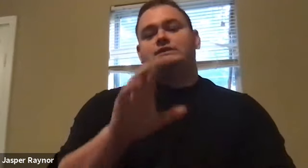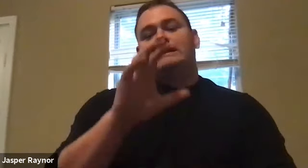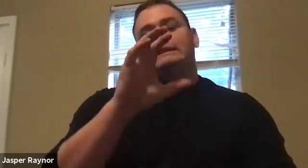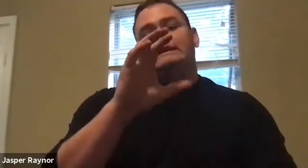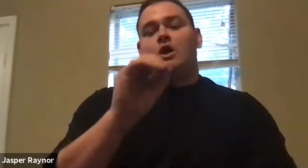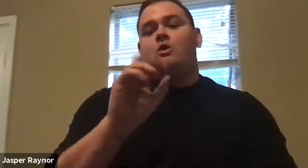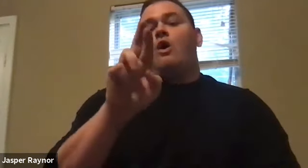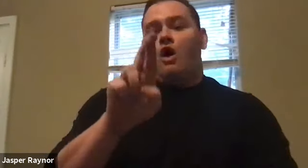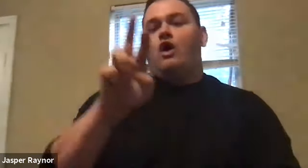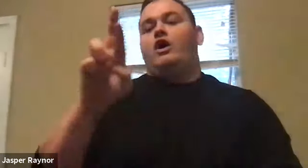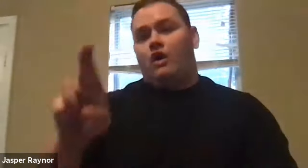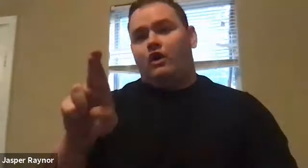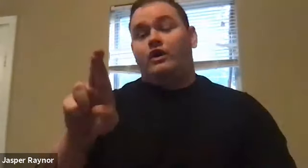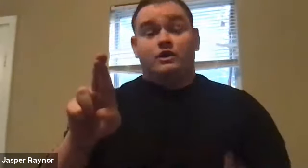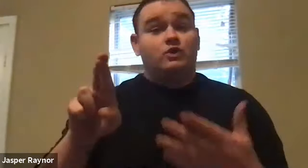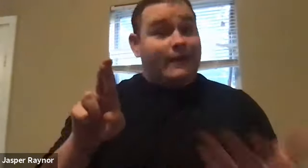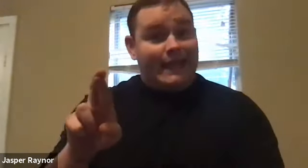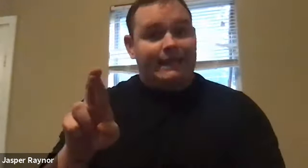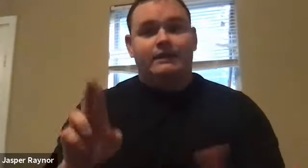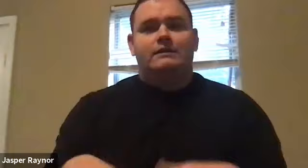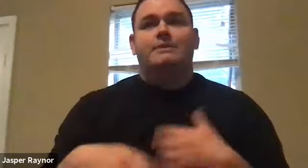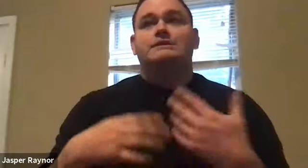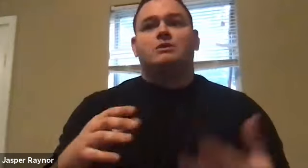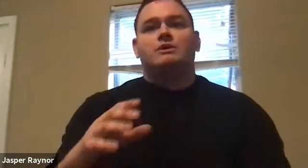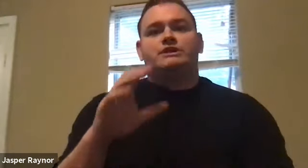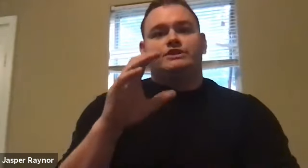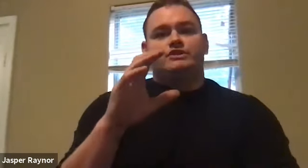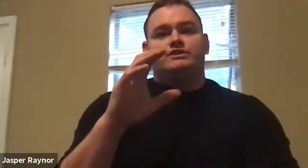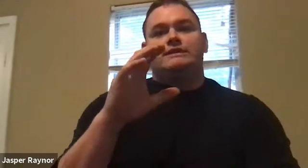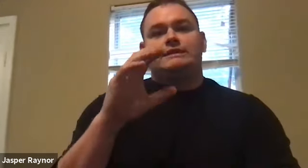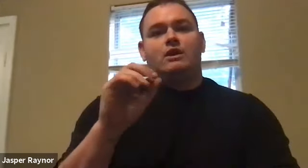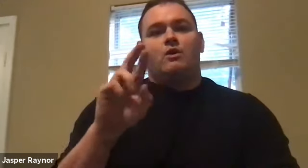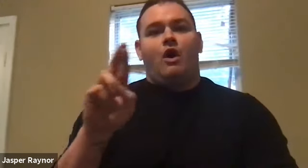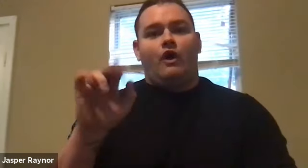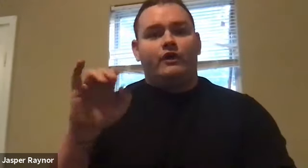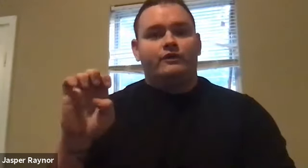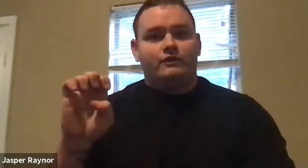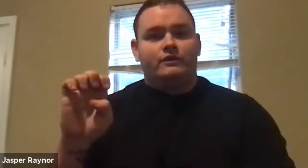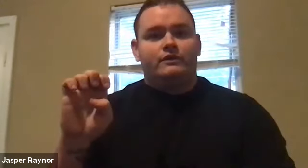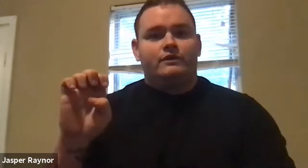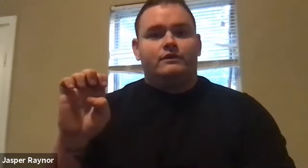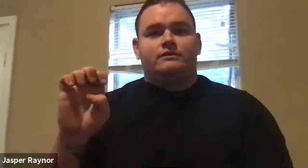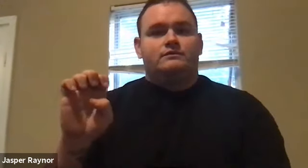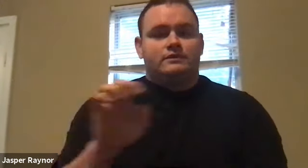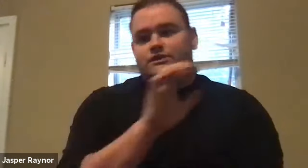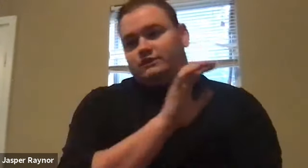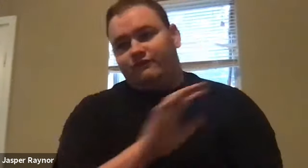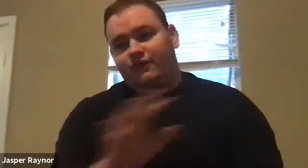say C-O-R-R. You can, but it's so much easier to say C-O-R. Mhm. It just flows